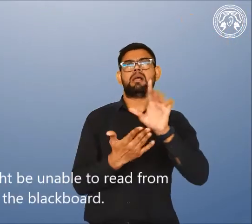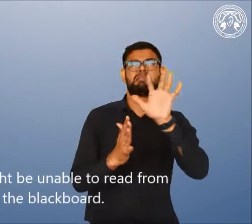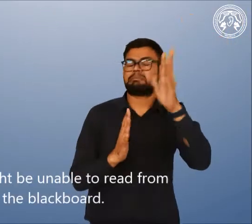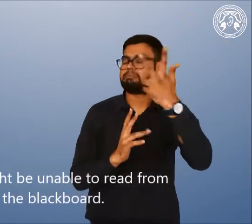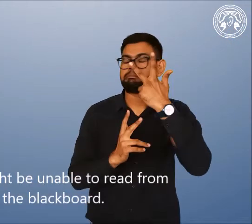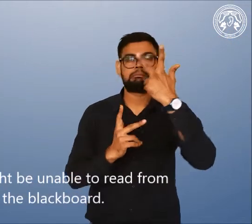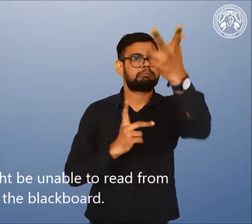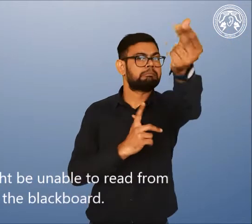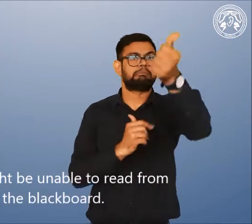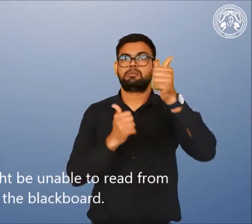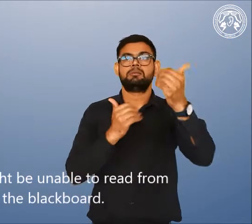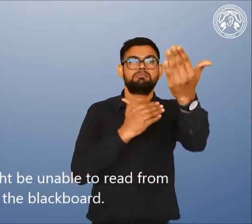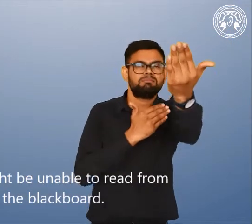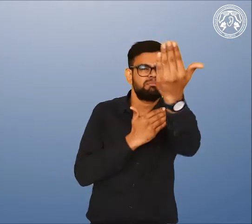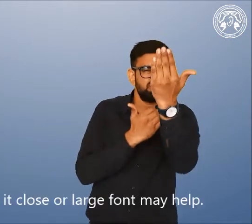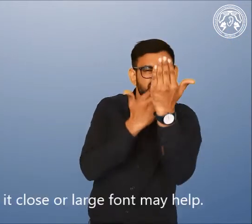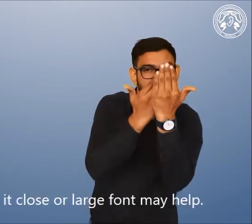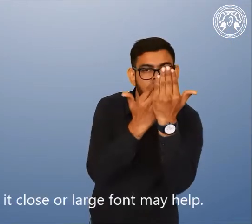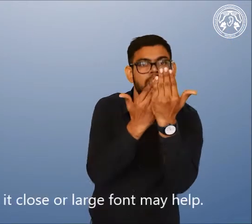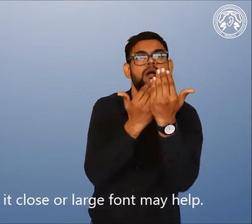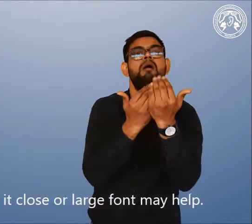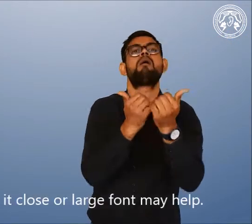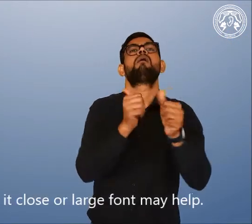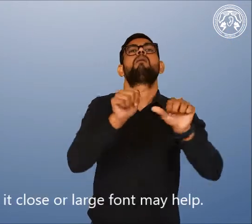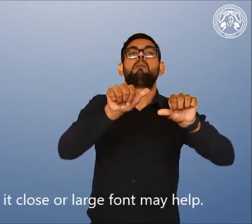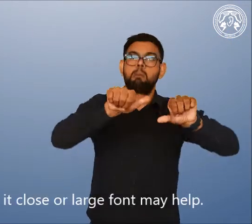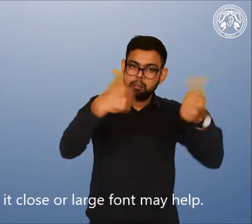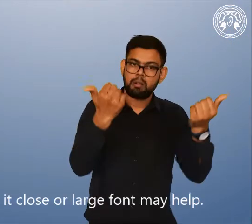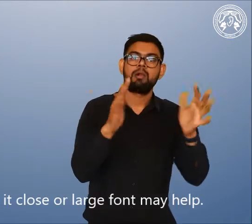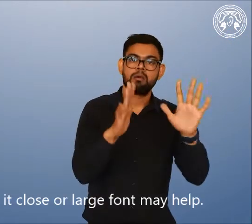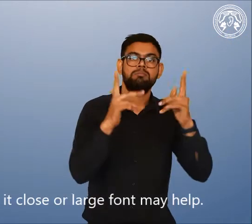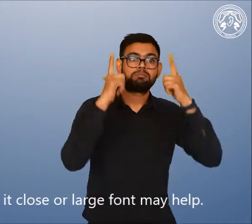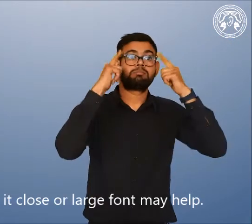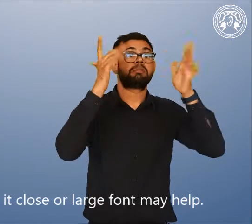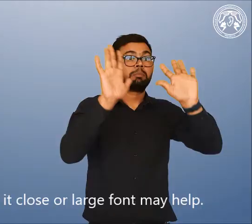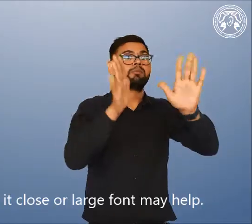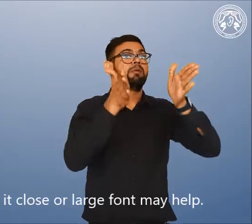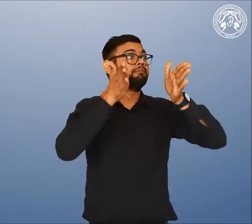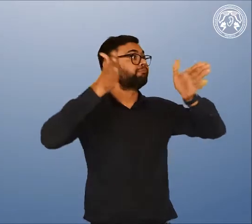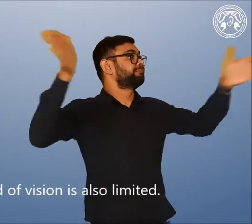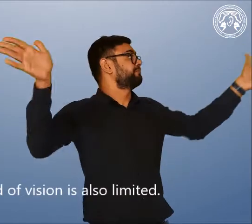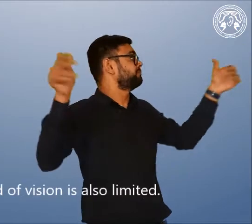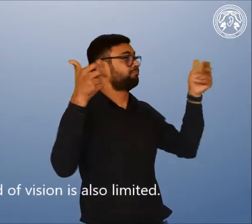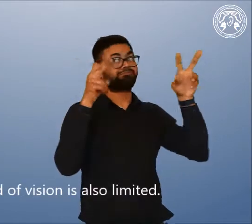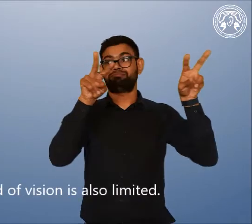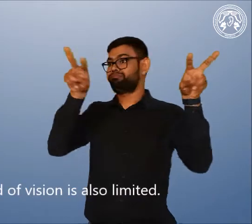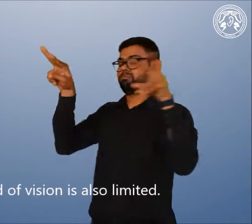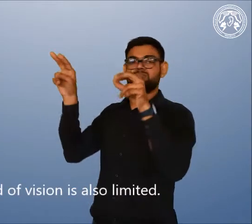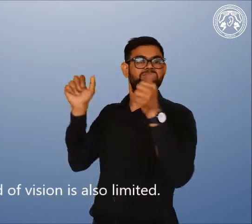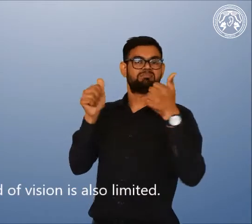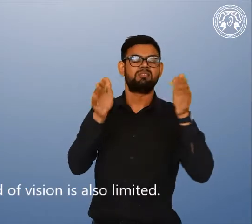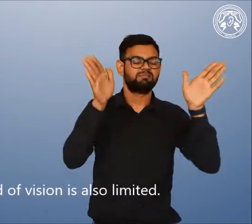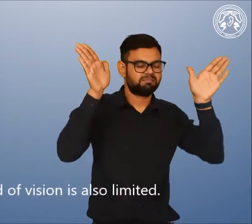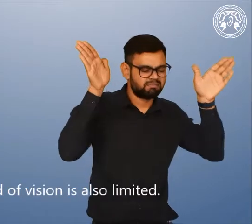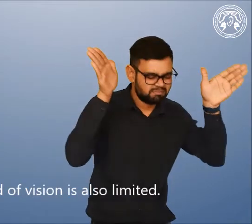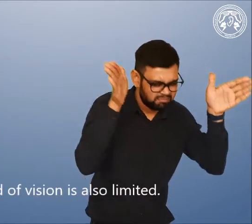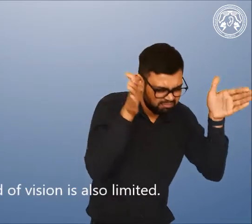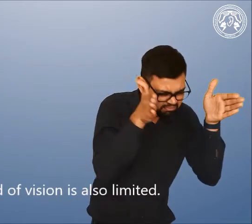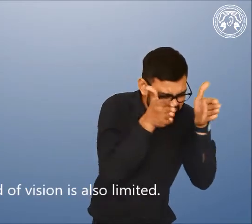They might be unable to read from the blackboard, but bringing it close or large font may help. The field of vision is also